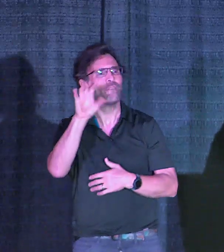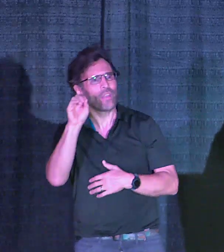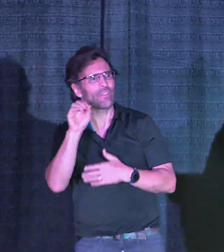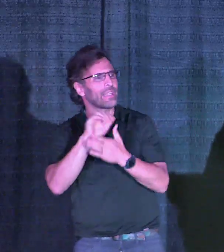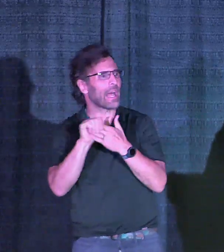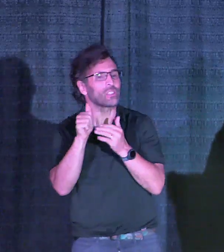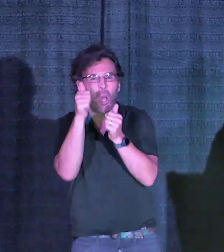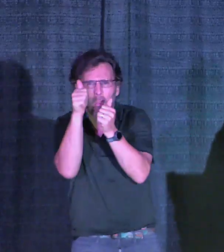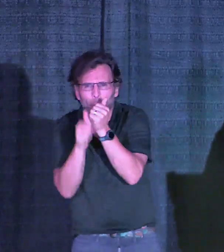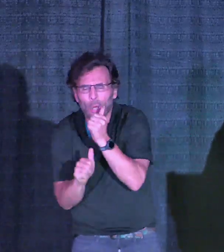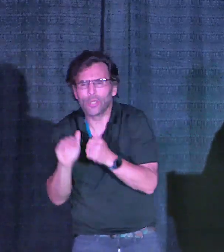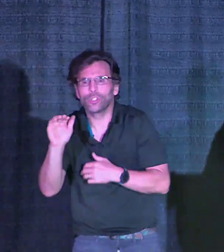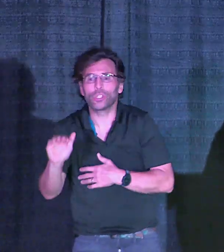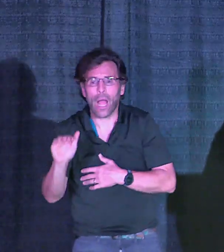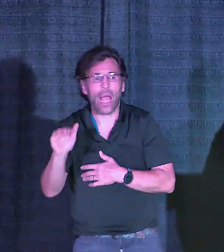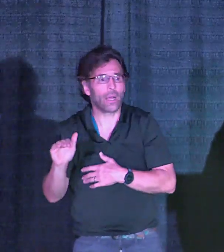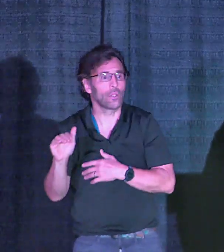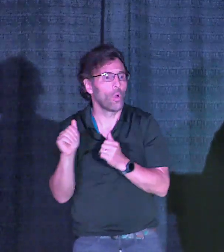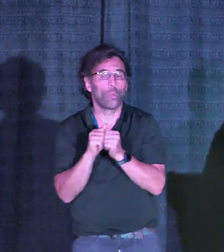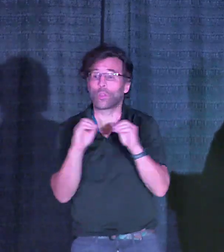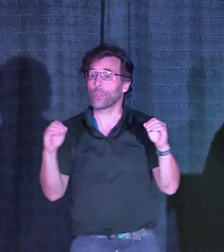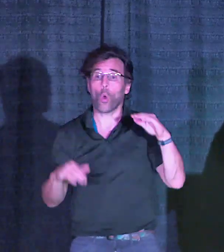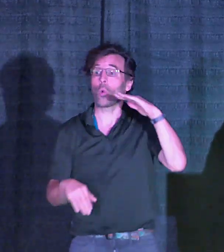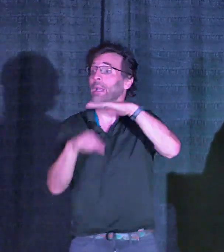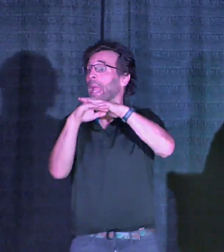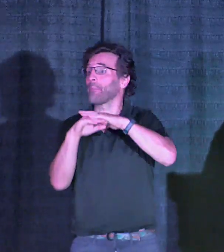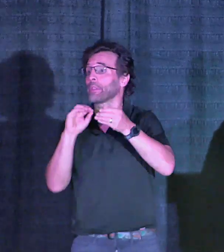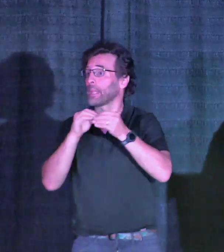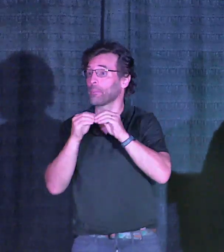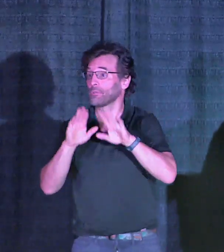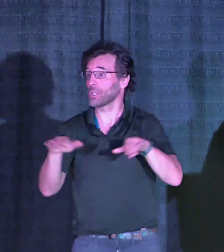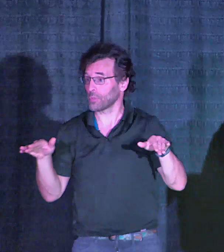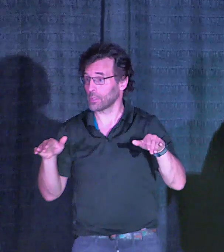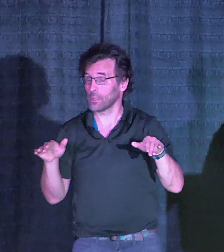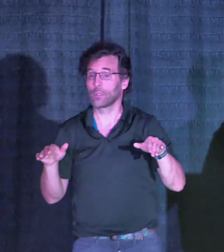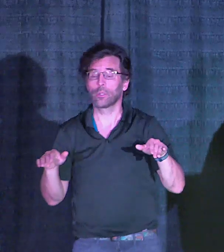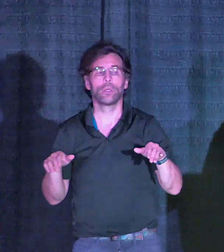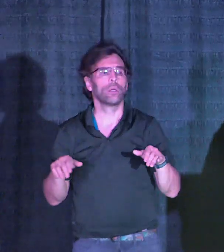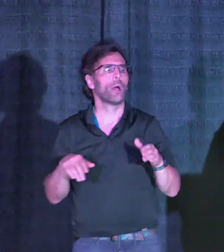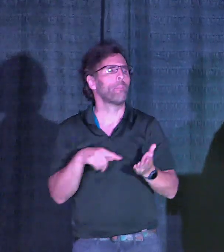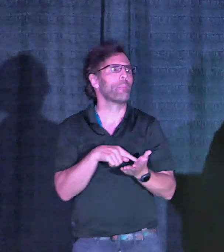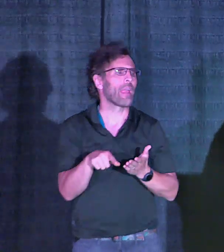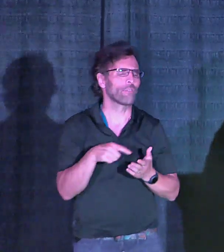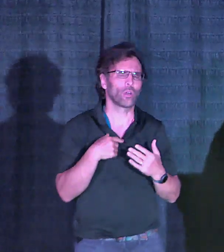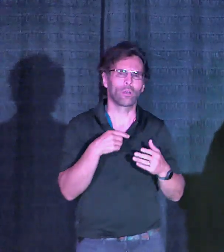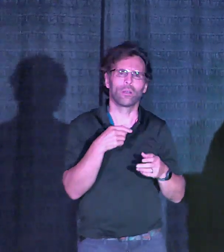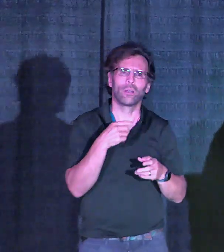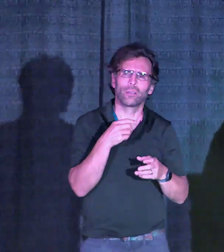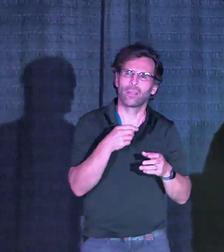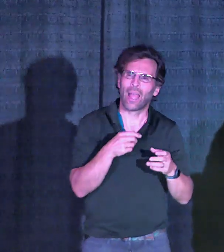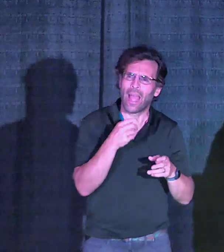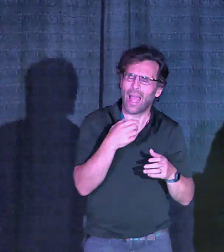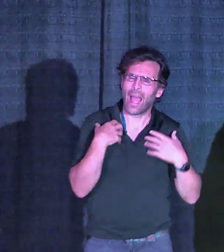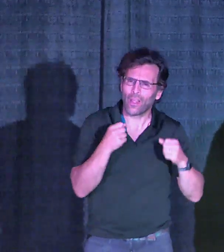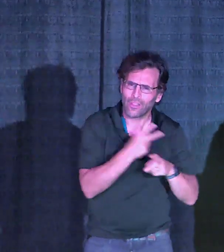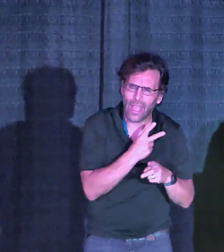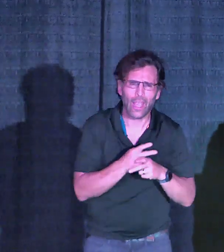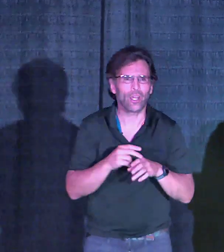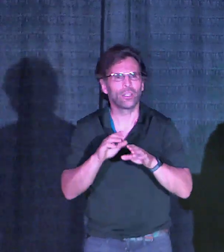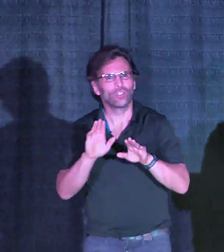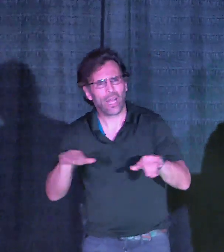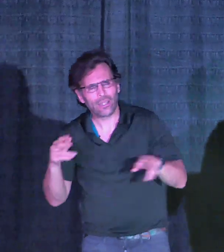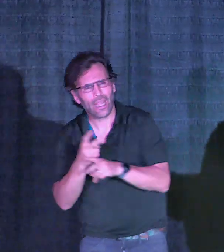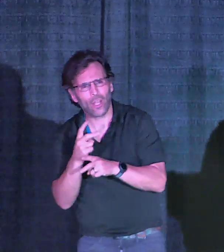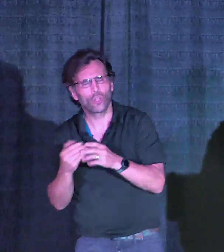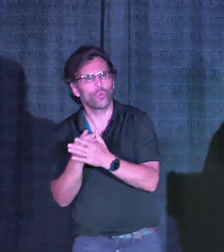$1,750 per child with no cap on the number of children to pay for car repair, new shoes, food on the table, and of